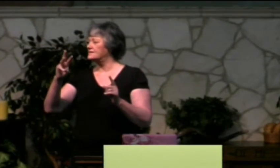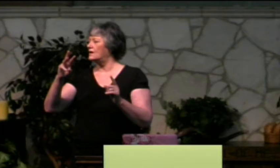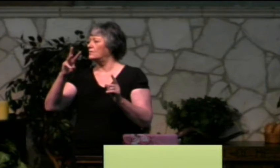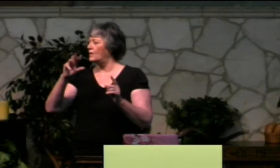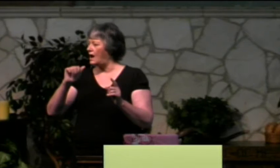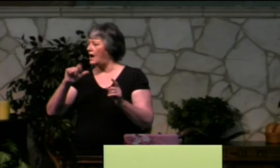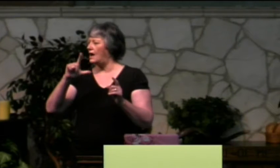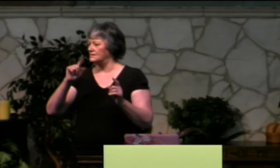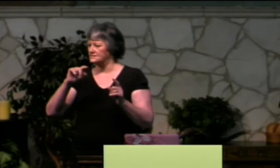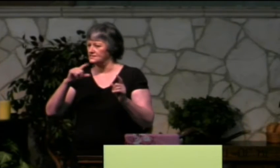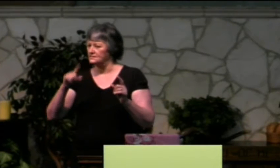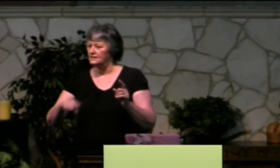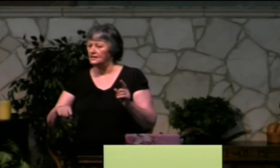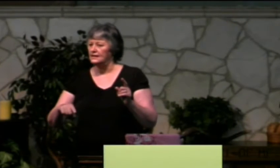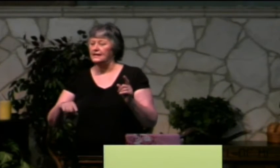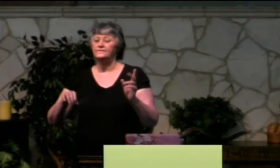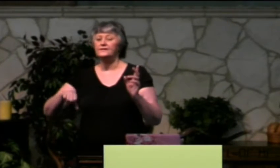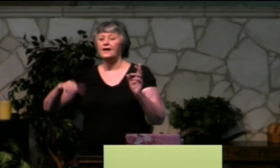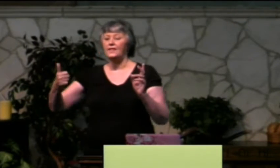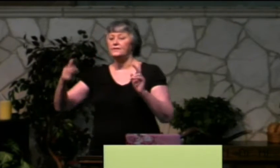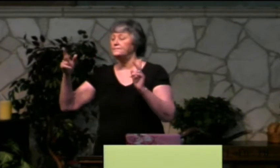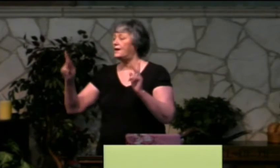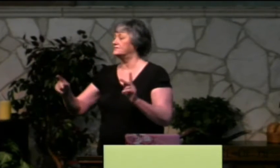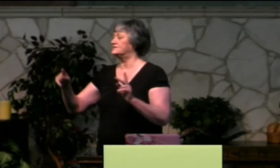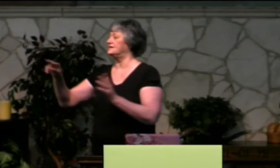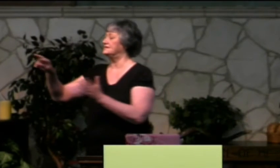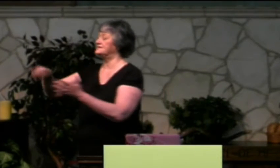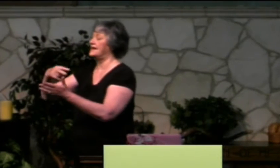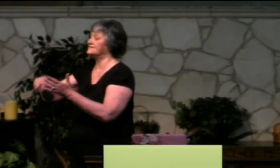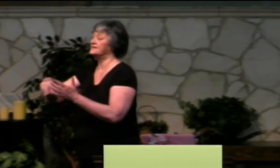1, 2, 3, 1, 2, 3, 1, 2, 3. That's a waltz. If another person is dancing in